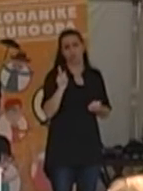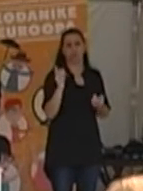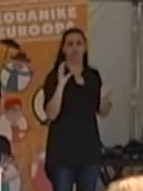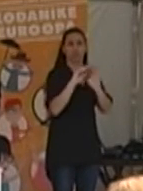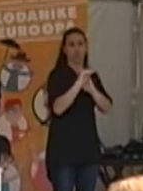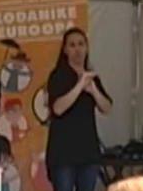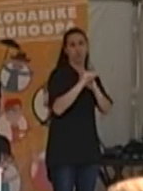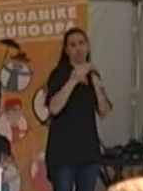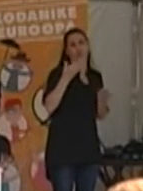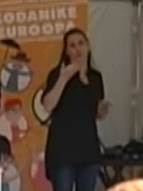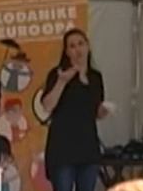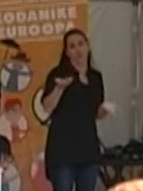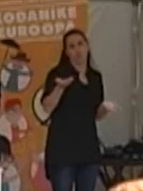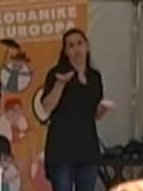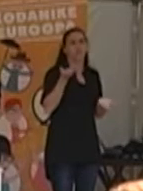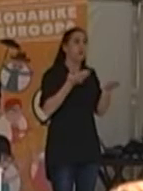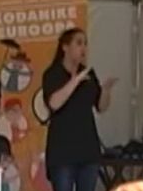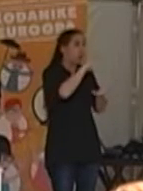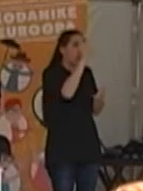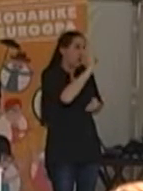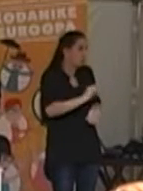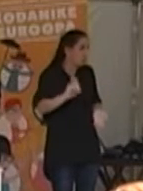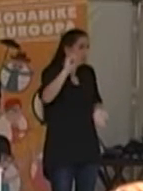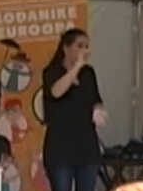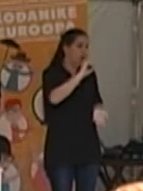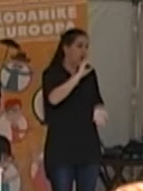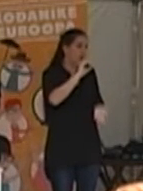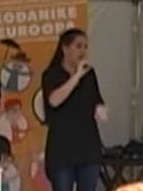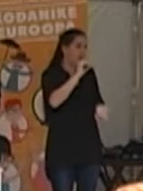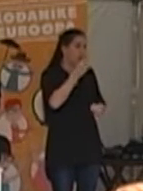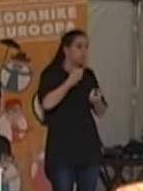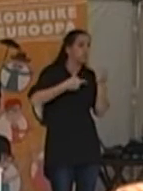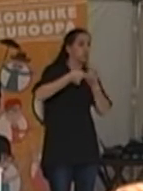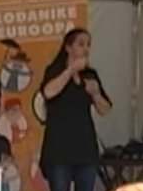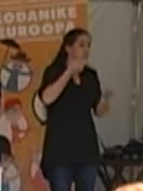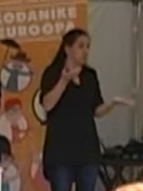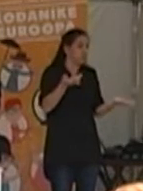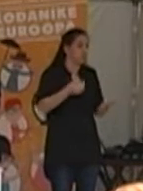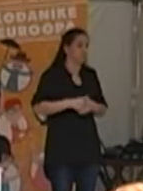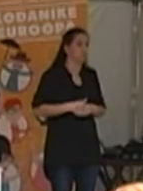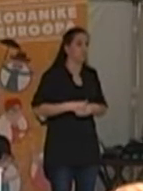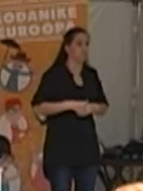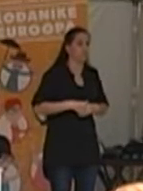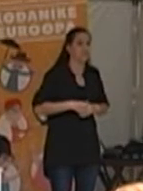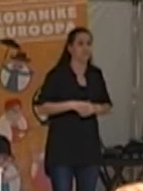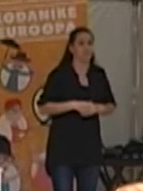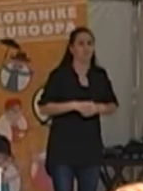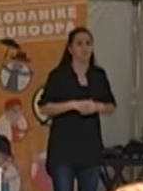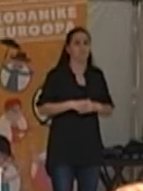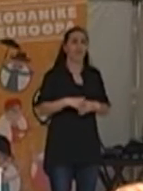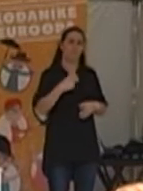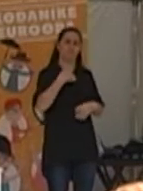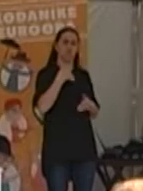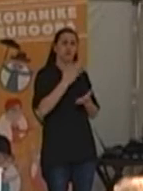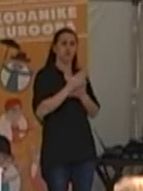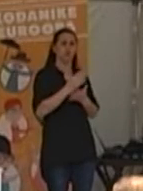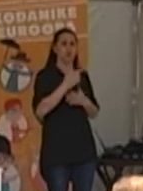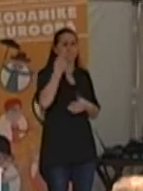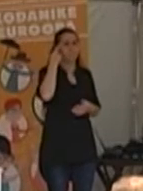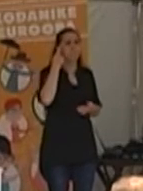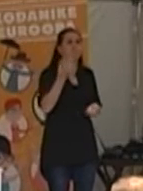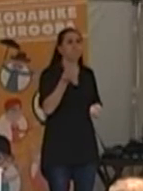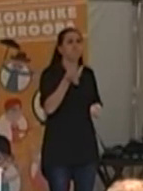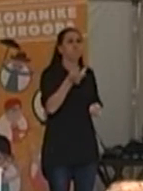maybe the whole of Europe in the real utopian case. I got a couple.